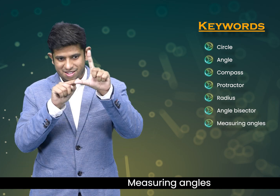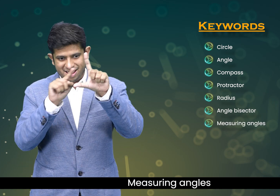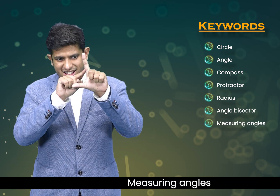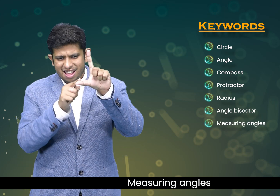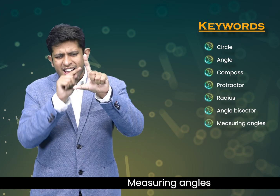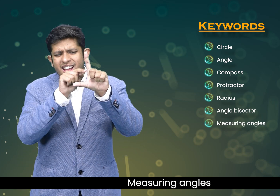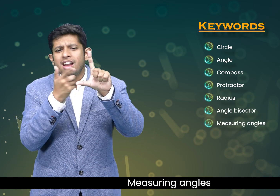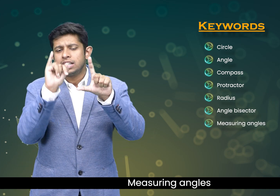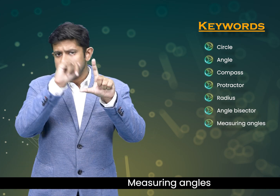measuring angles,